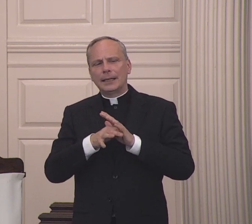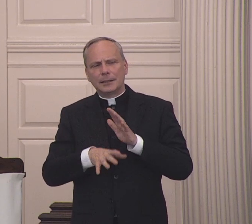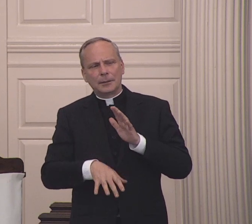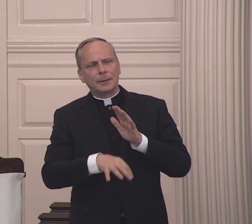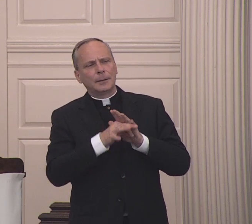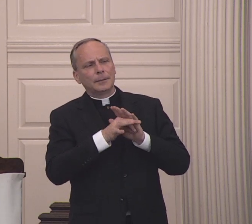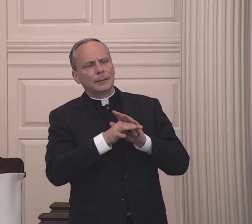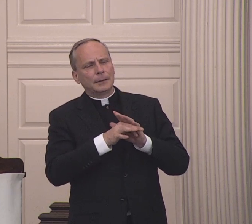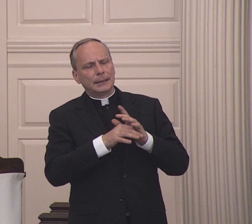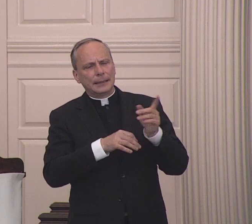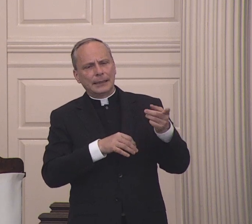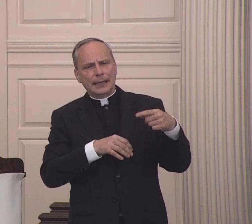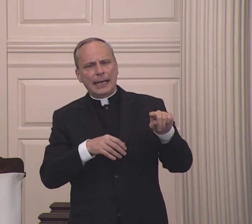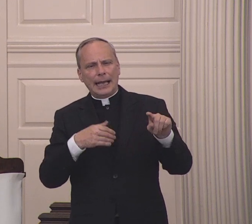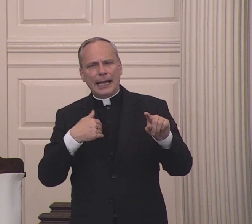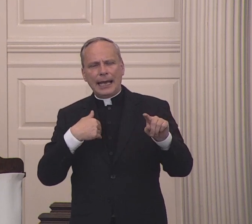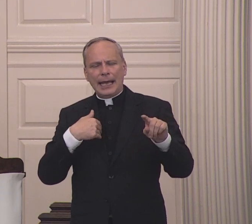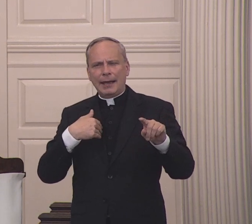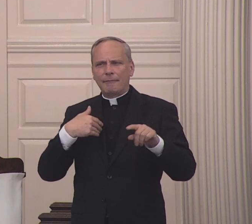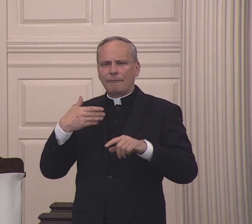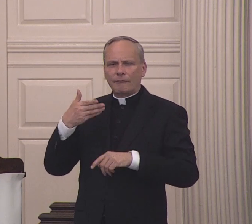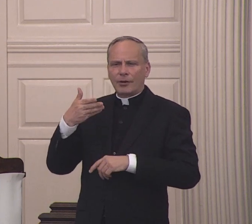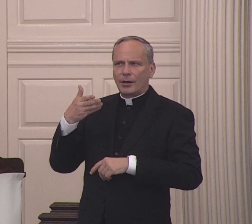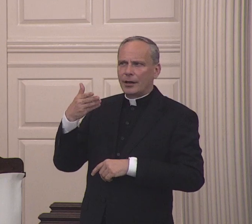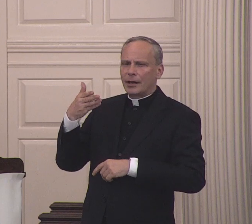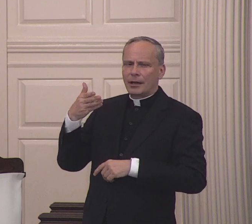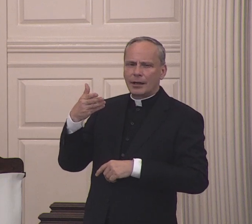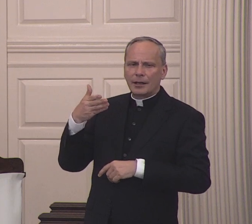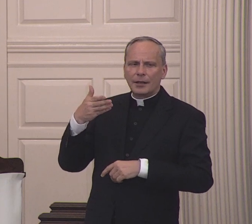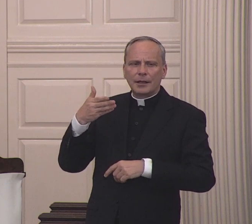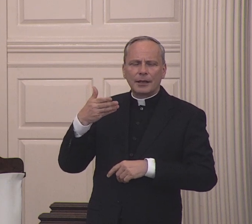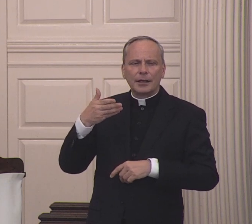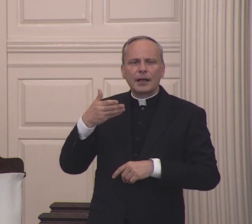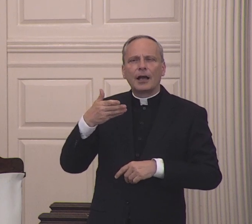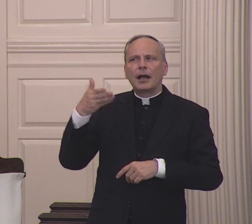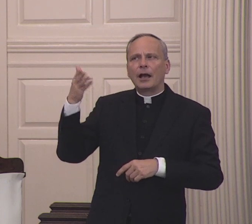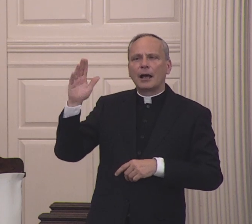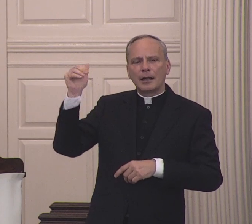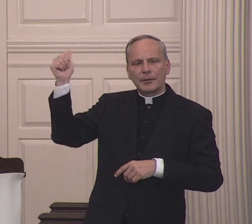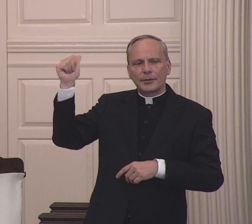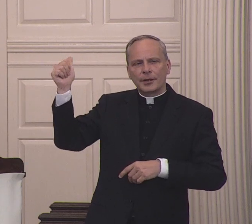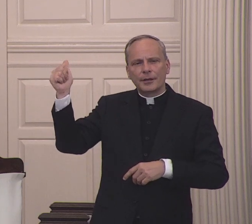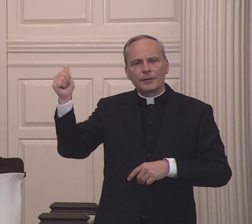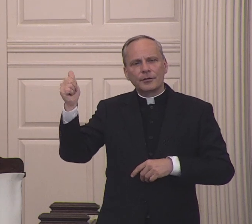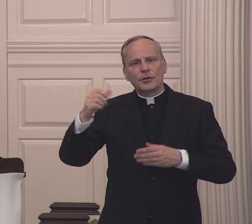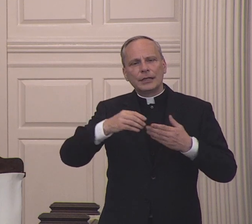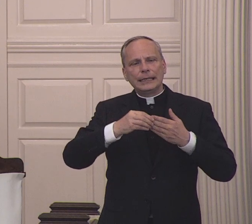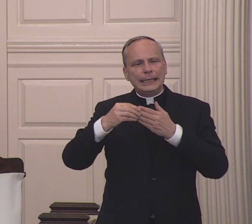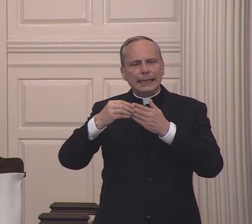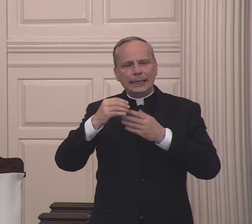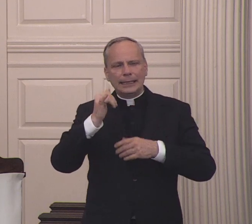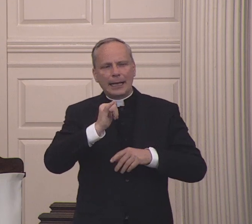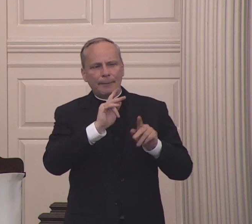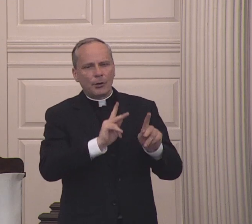That has God for, you know, his director, one that directs one's life."